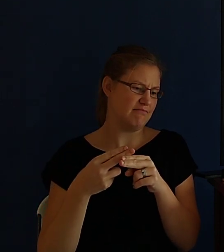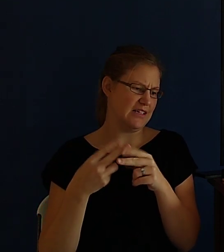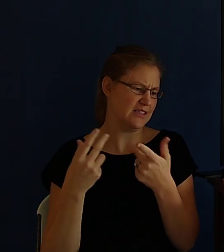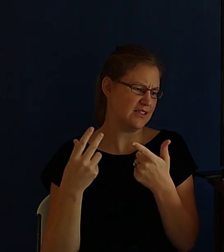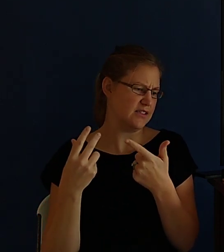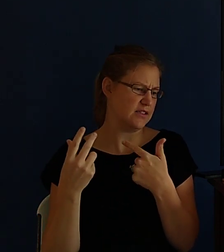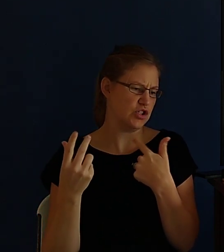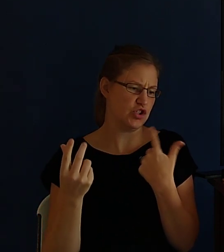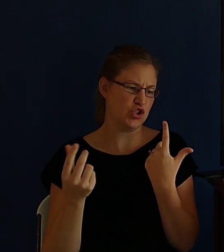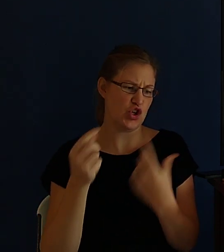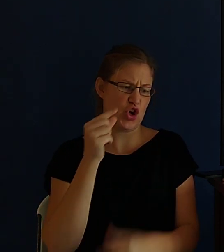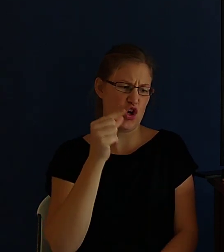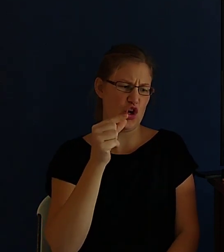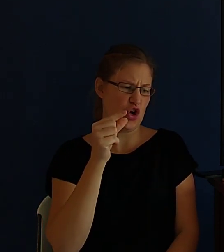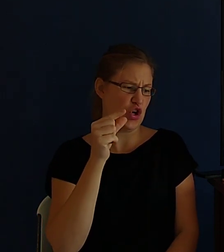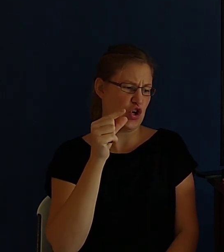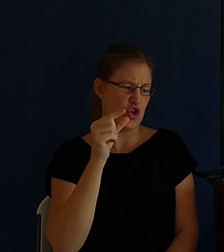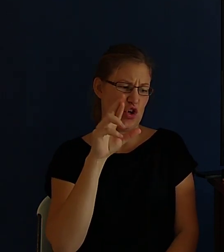This algorithm builds a tree by